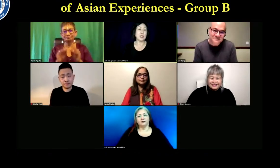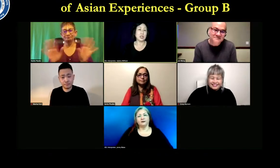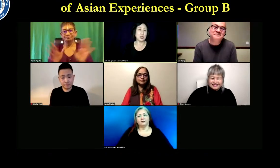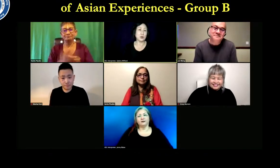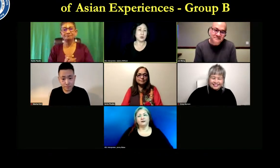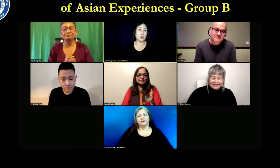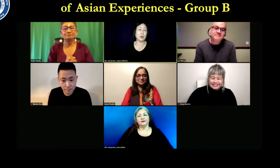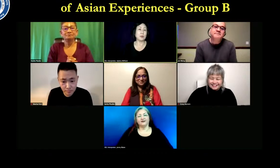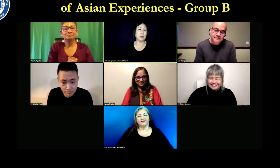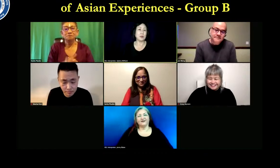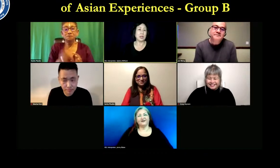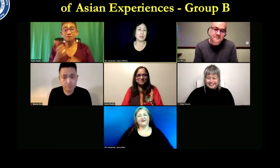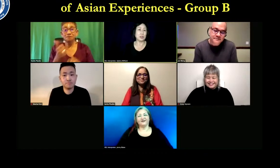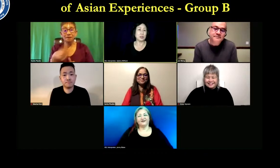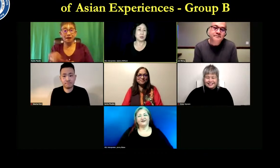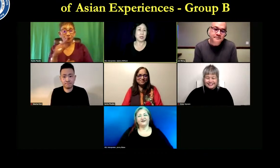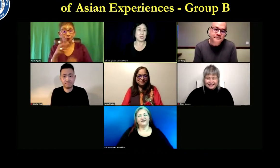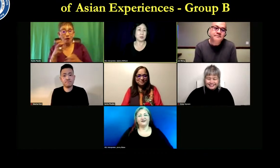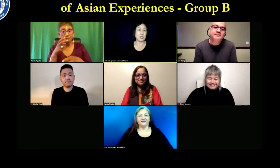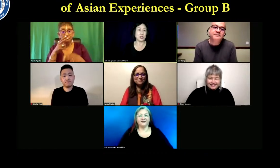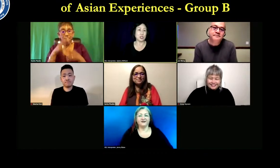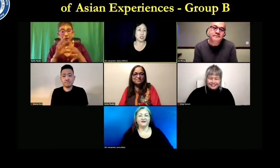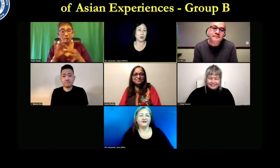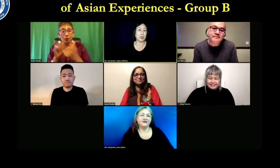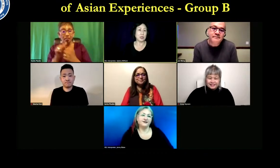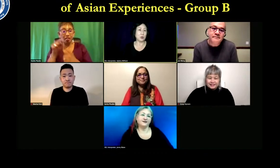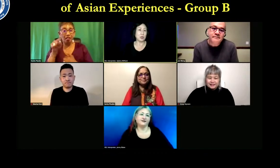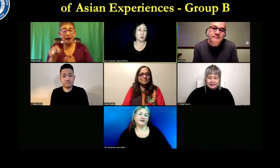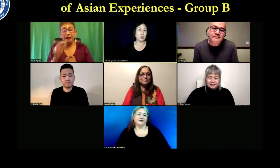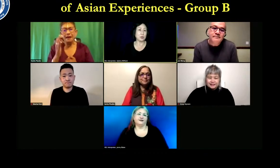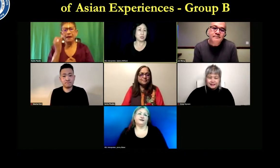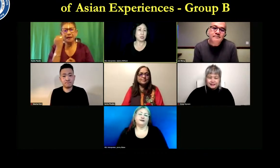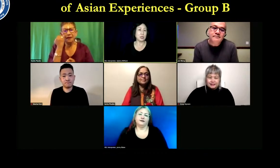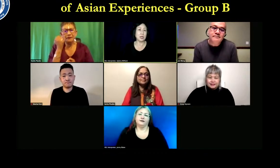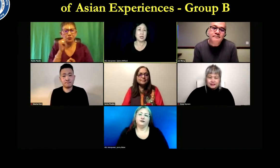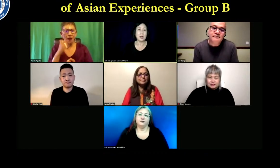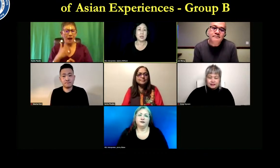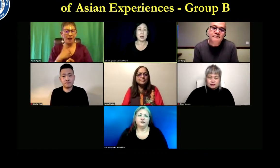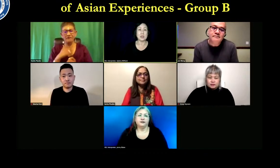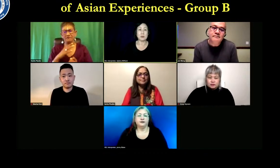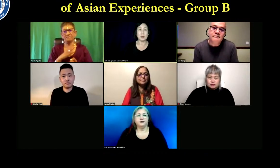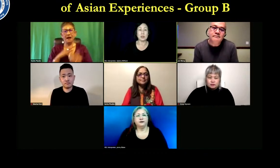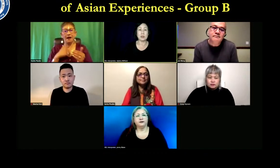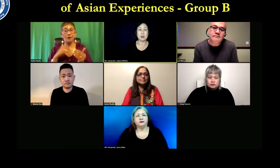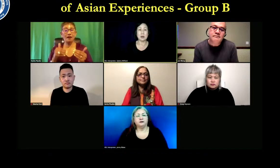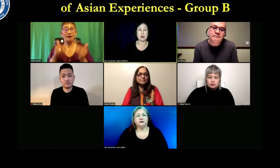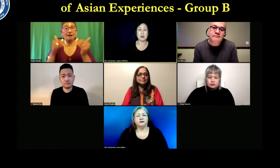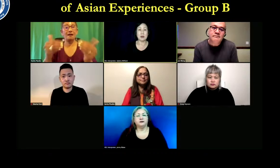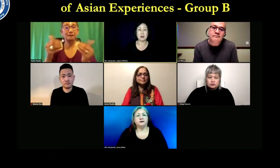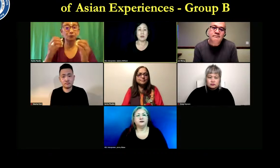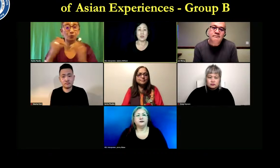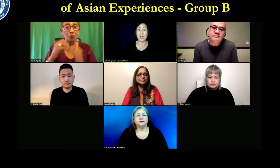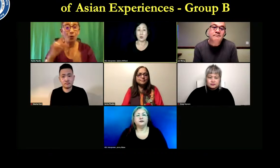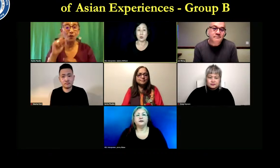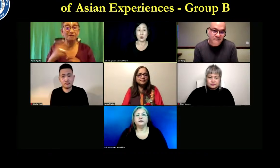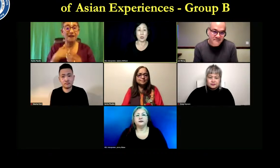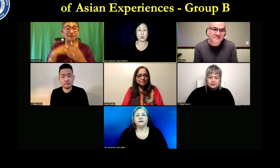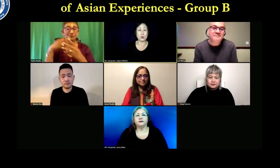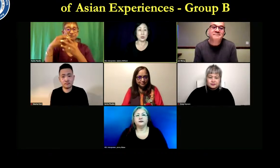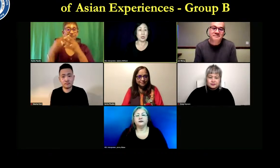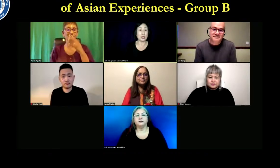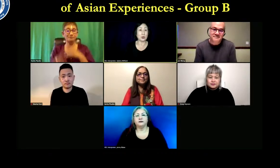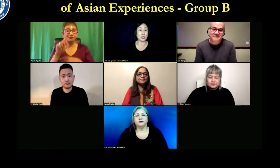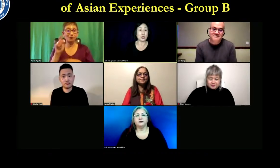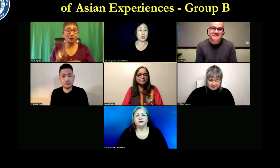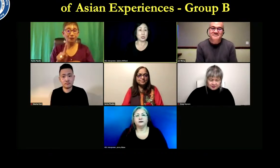Since you said thank you for giving that clear explanation and sharing, anyone else want to mention something? If not, we'll go